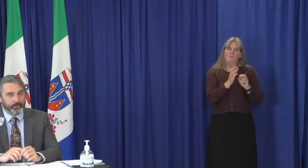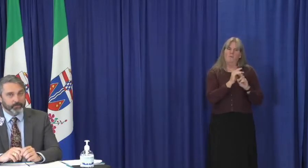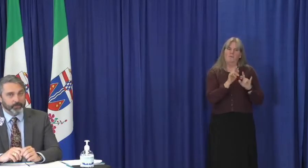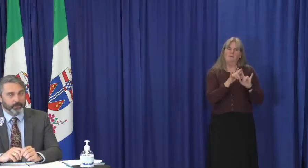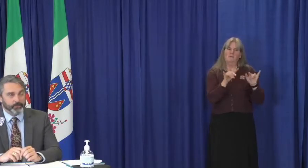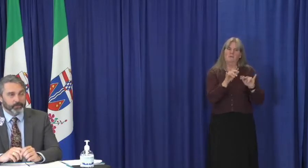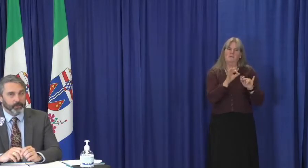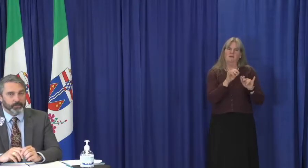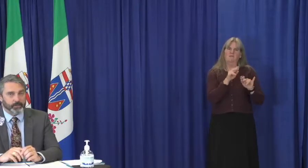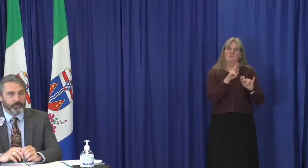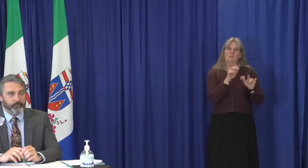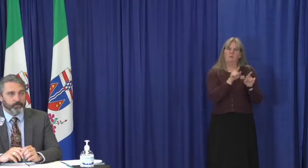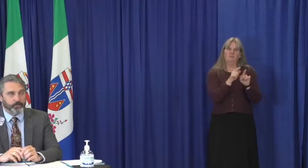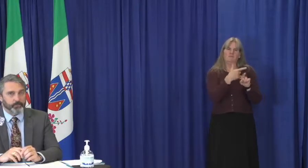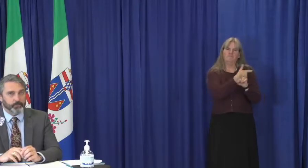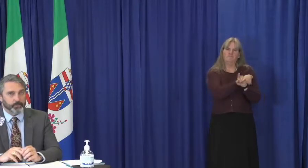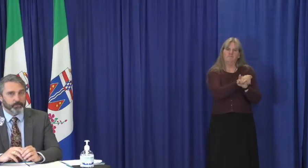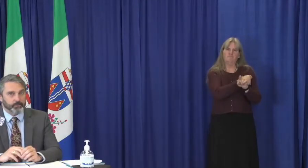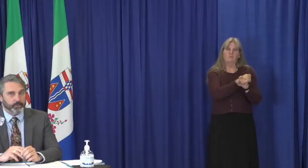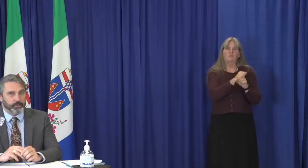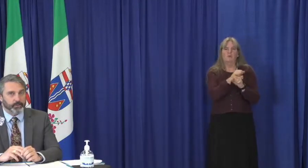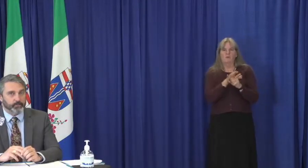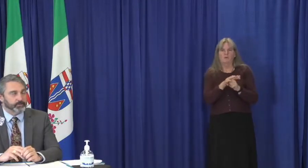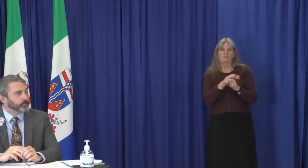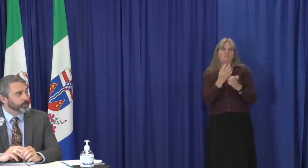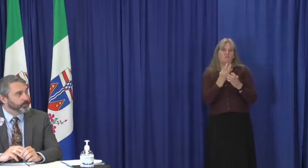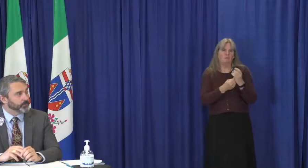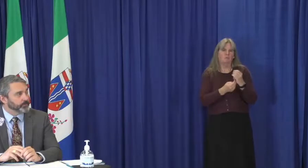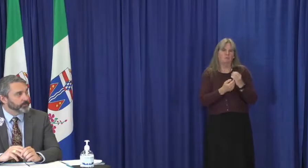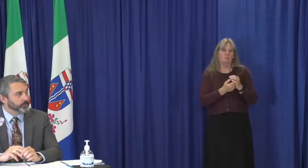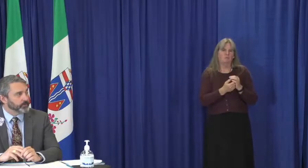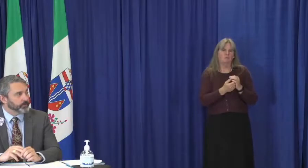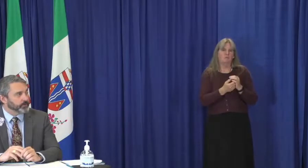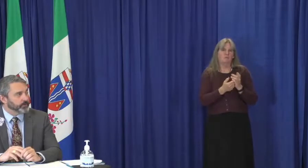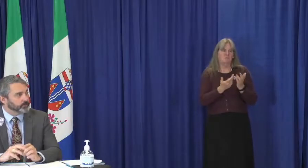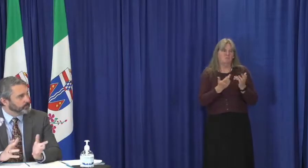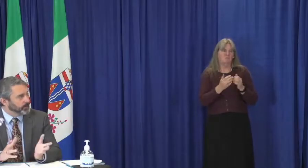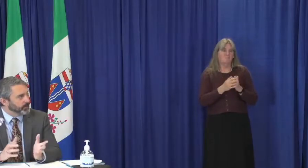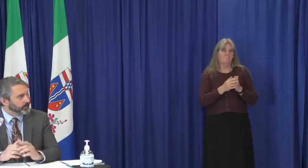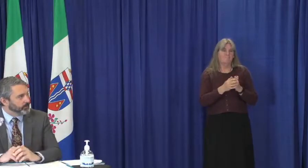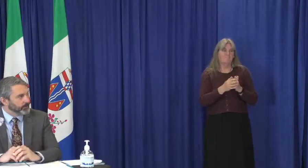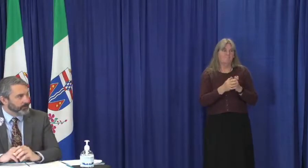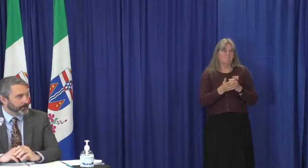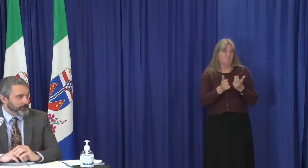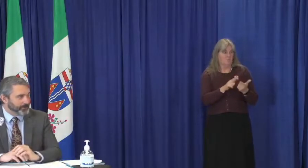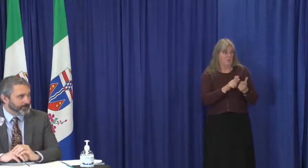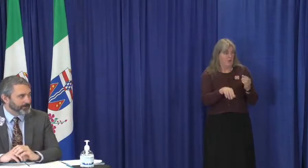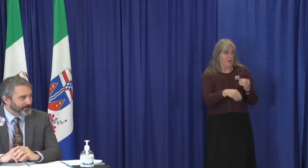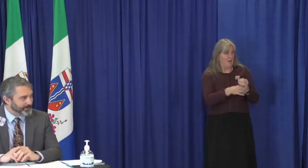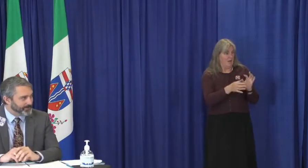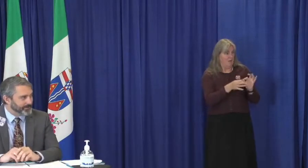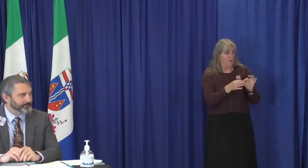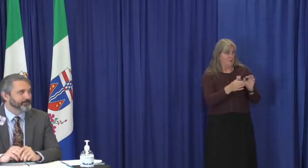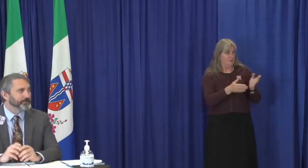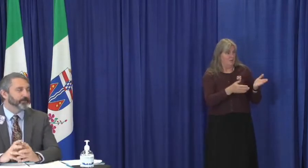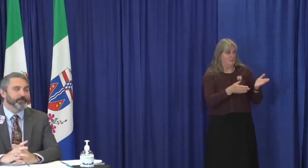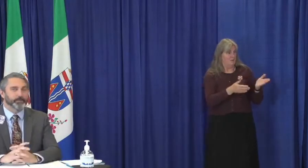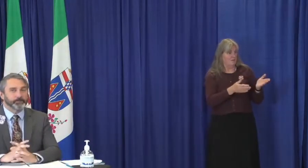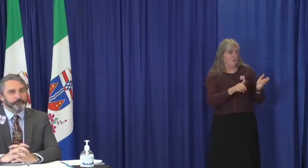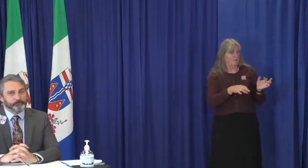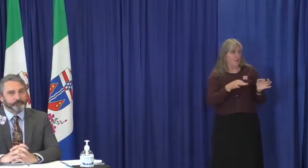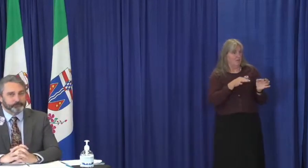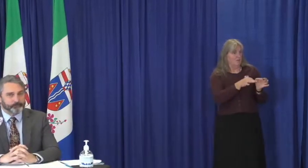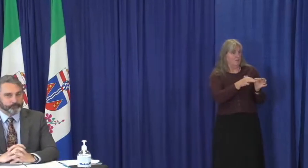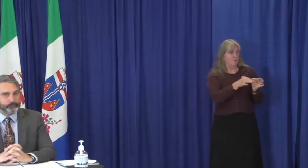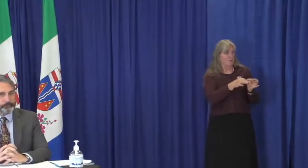people inoculated for COVID, but also having the opportunity for the flu as well. So I don't know if you have any updates on that, Dr. Elliott.